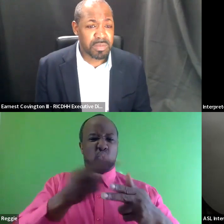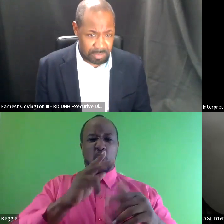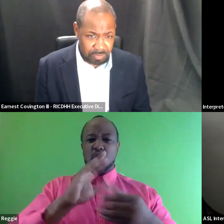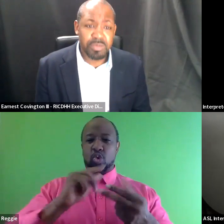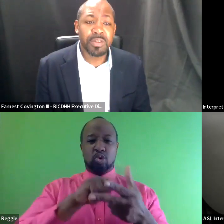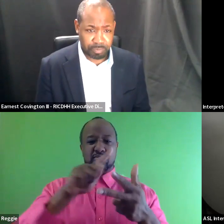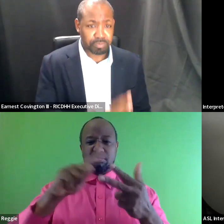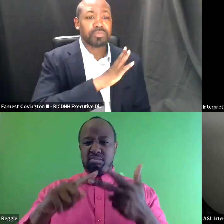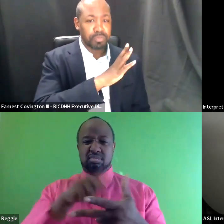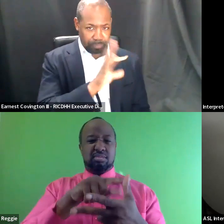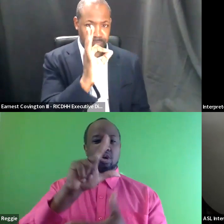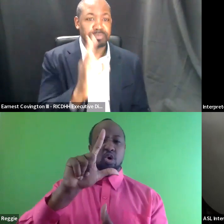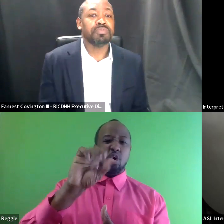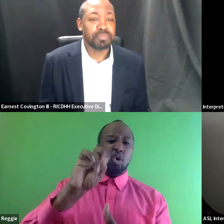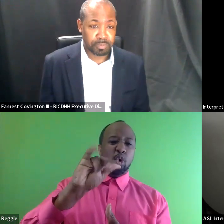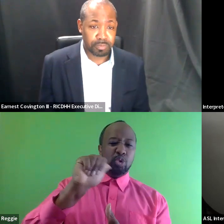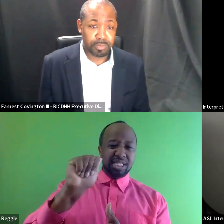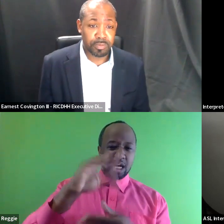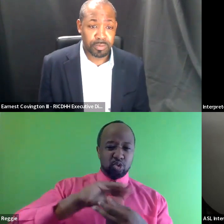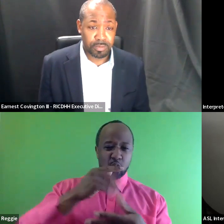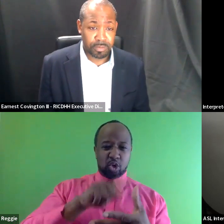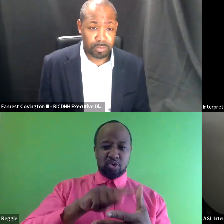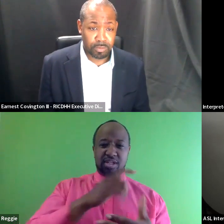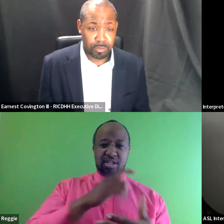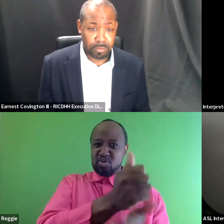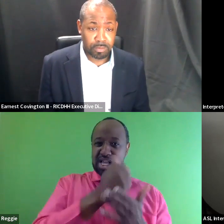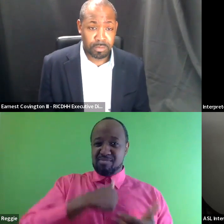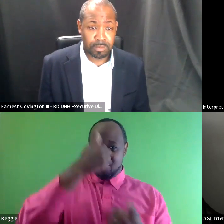mind. I can think of three right off the top of my head.